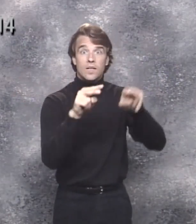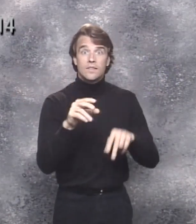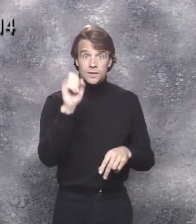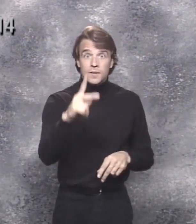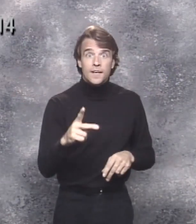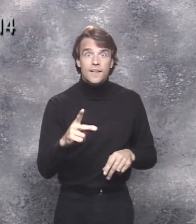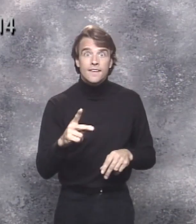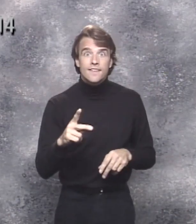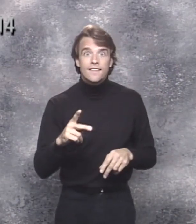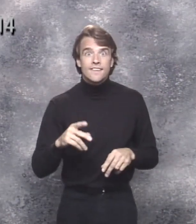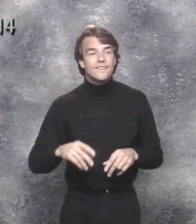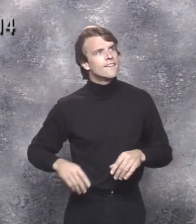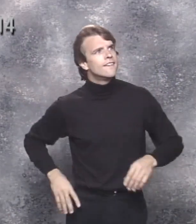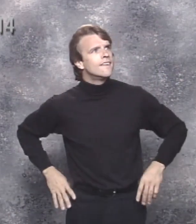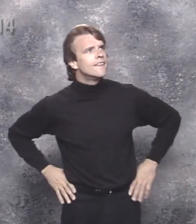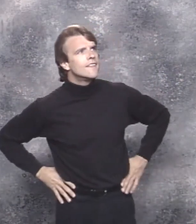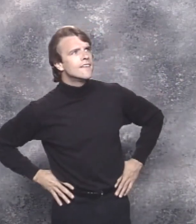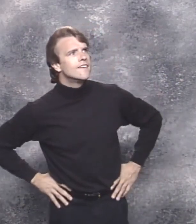see how our story is progressing, okay?